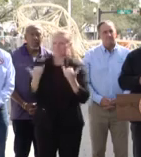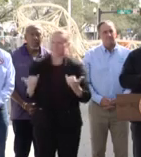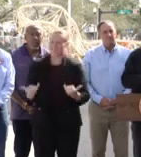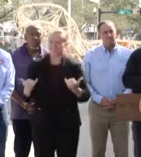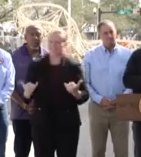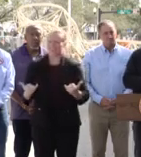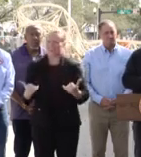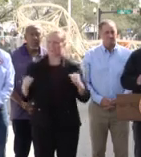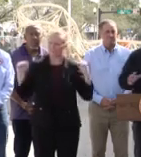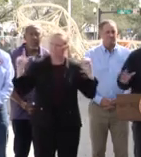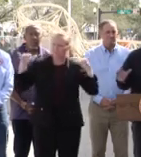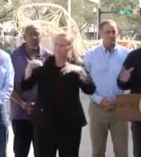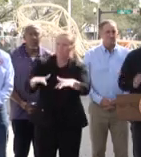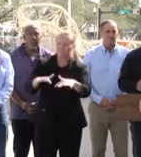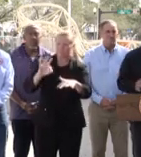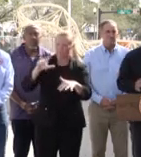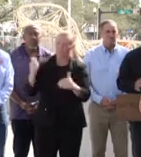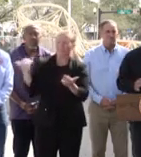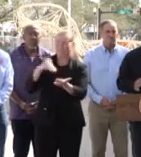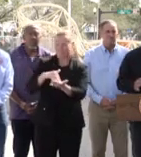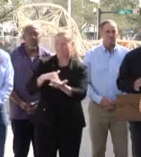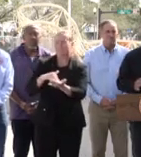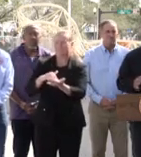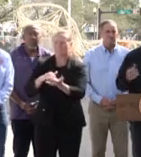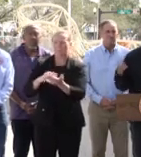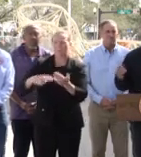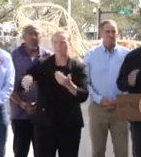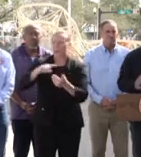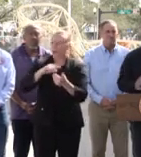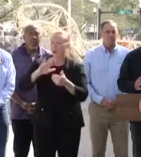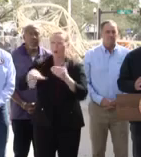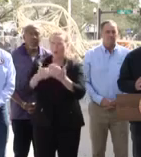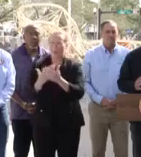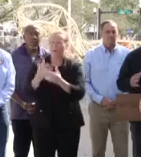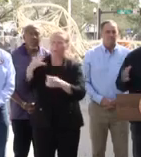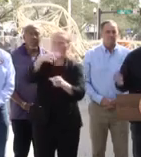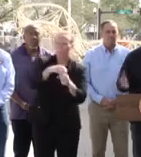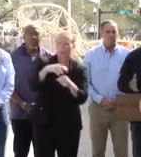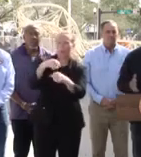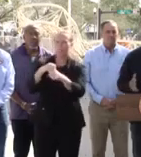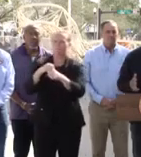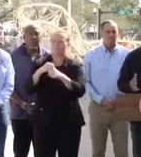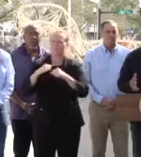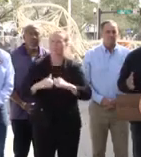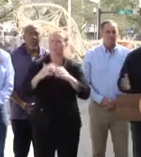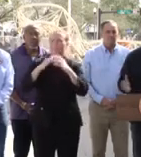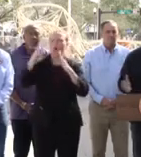on Florida again. They're all part of the Activate Hope mission through the